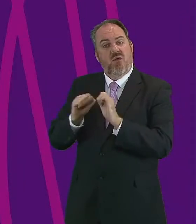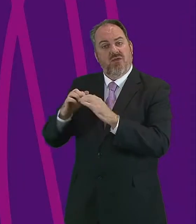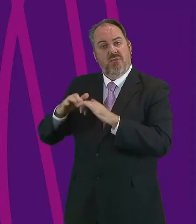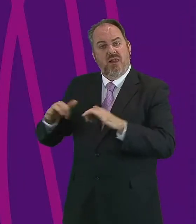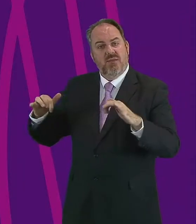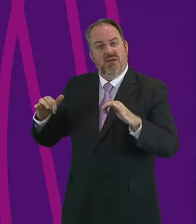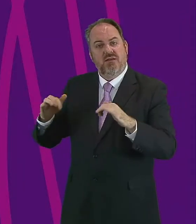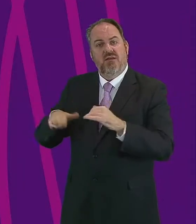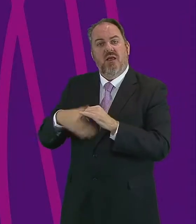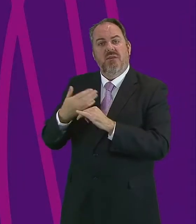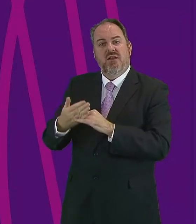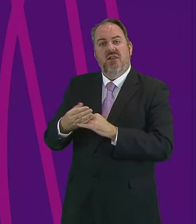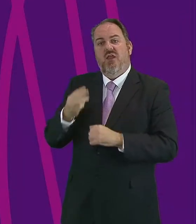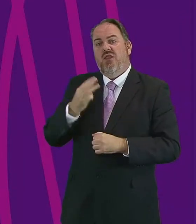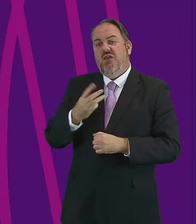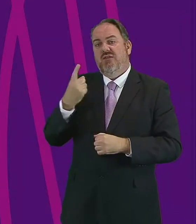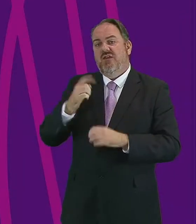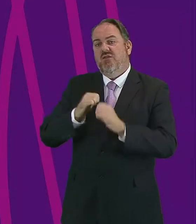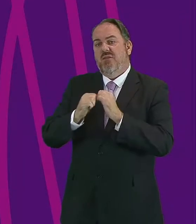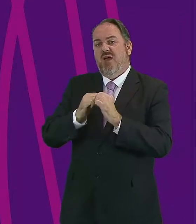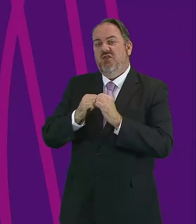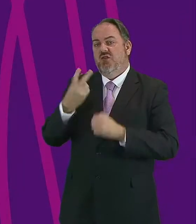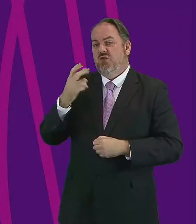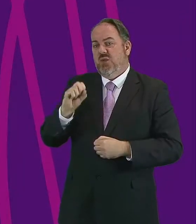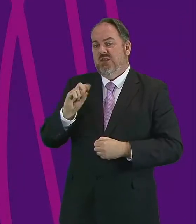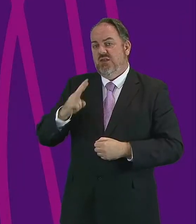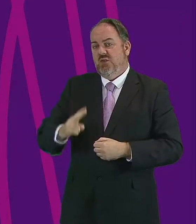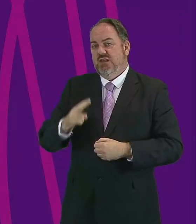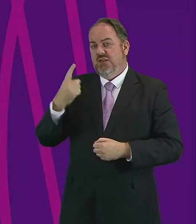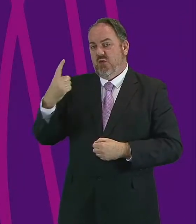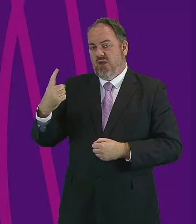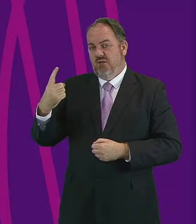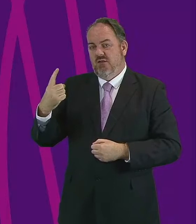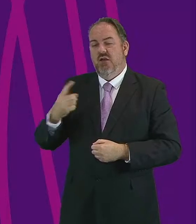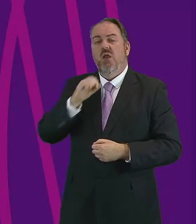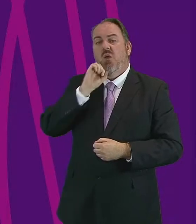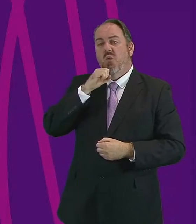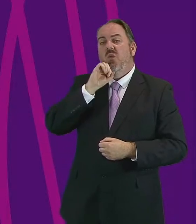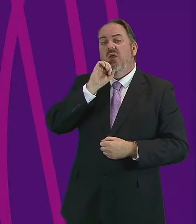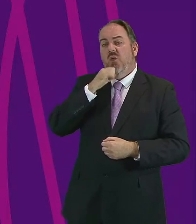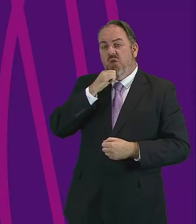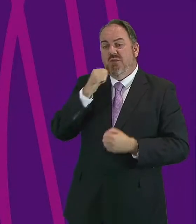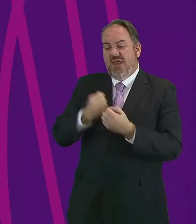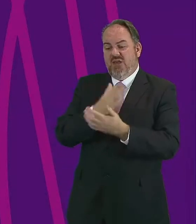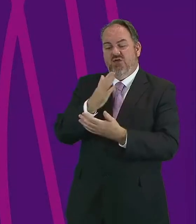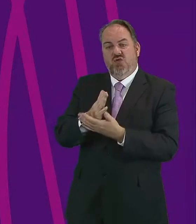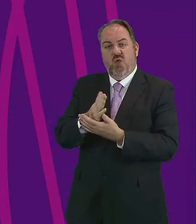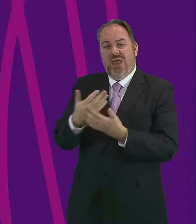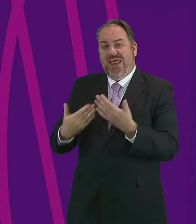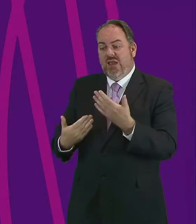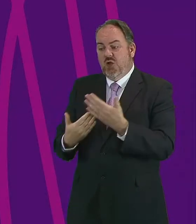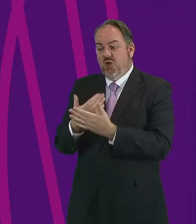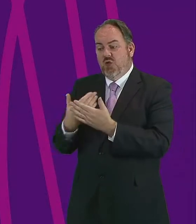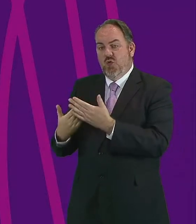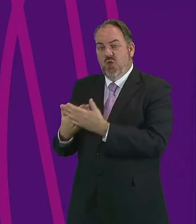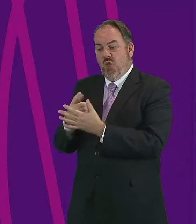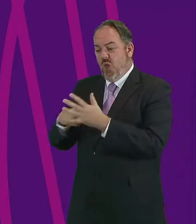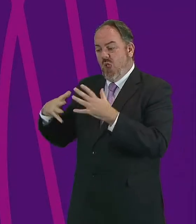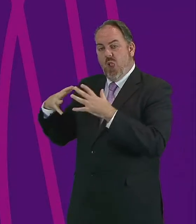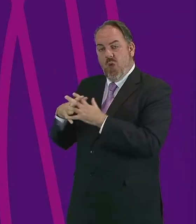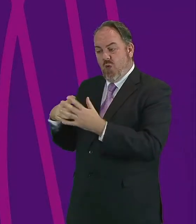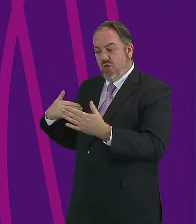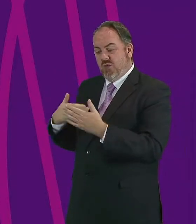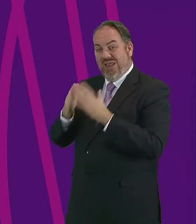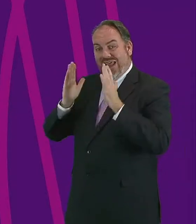31st of March 2021. I also announced we would seek to expire, through regulations, provisions which were deemed to be no longer